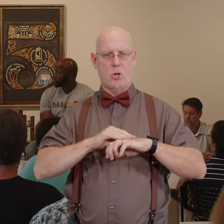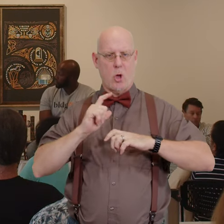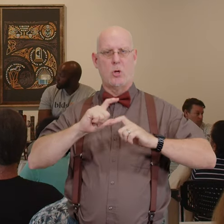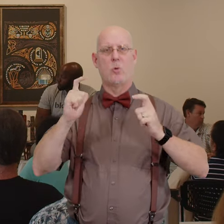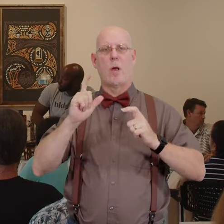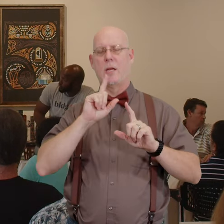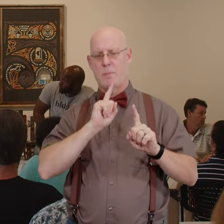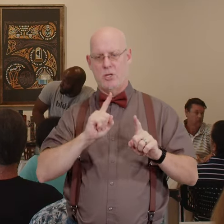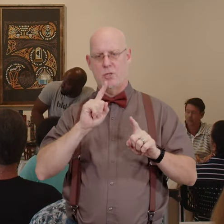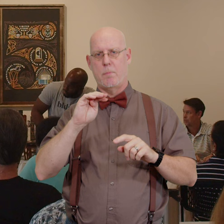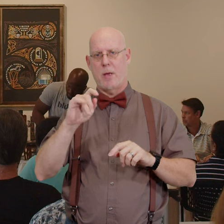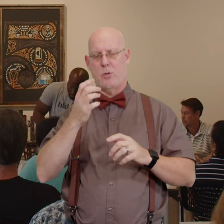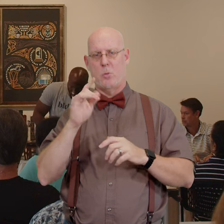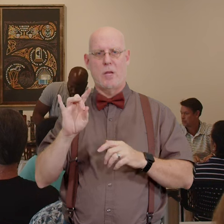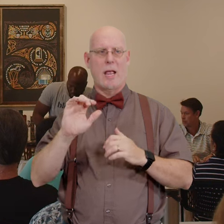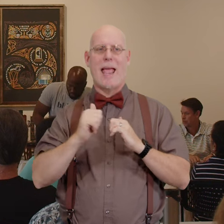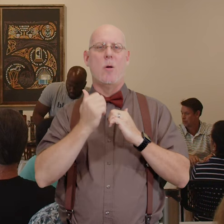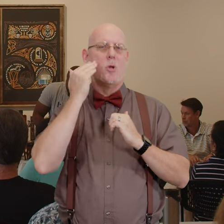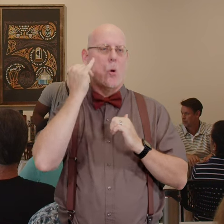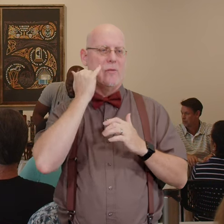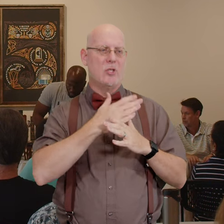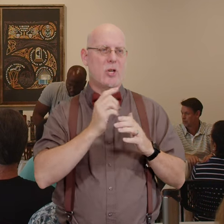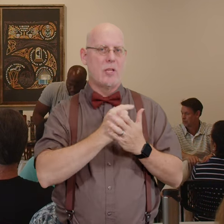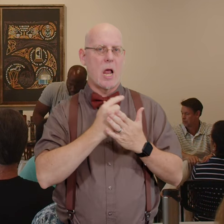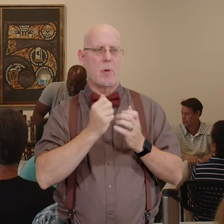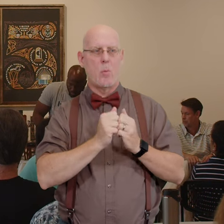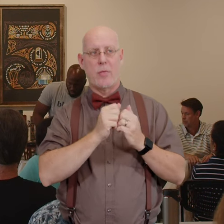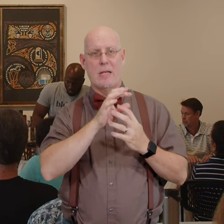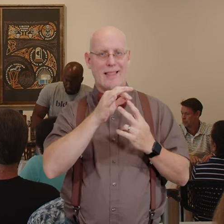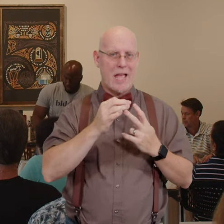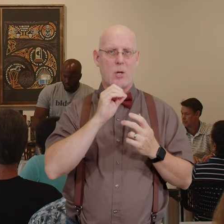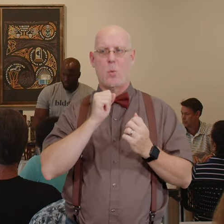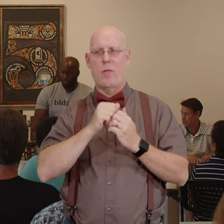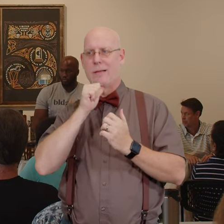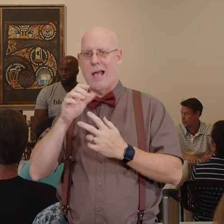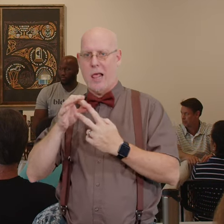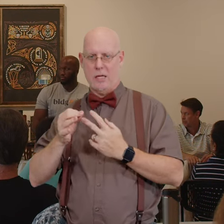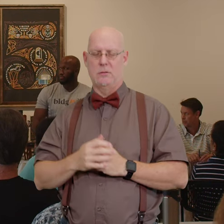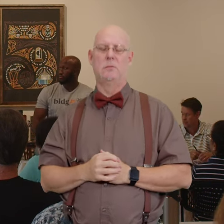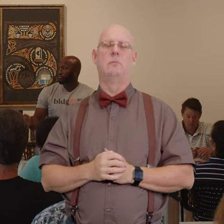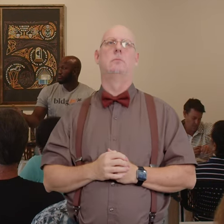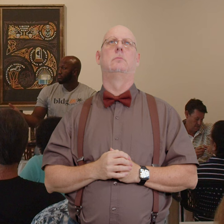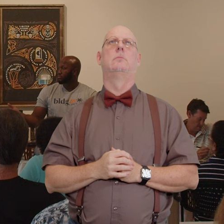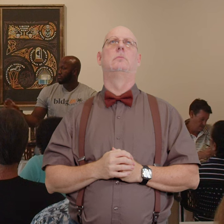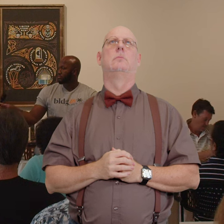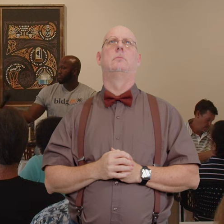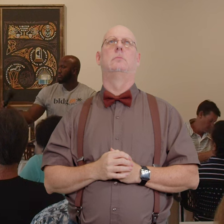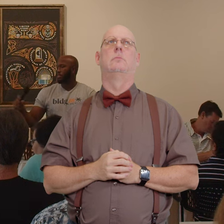called to the Great Commission in Matthew 28. How then can we know if we are sharing the gospel with the elect versus the unelect?